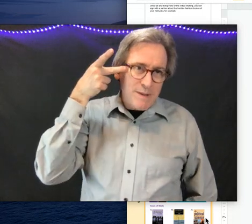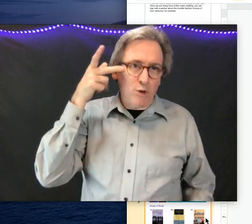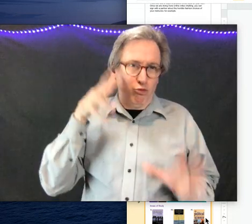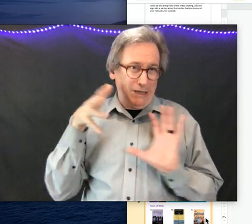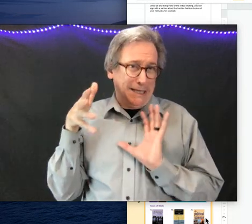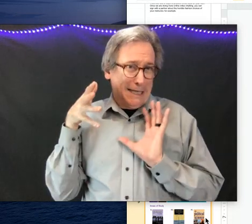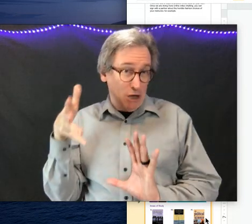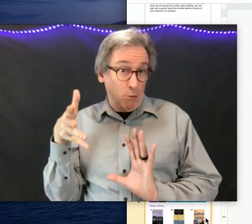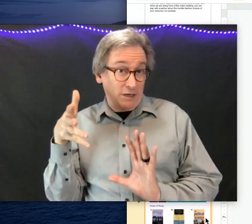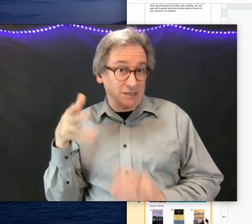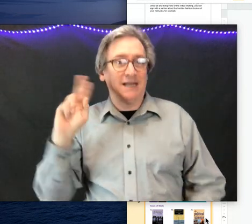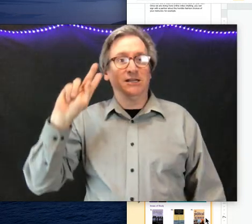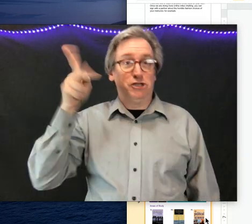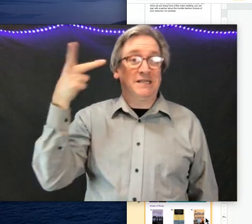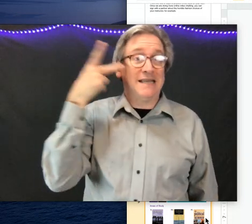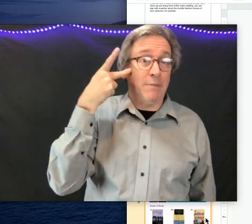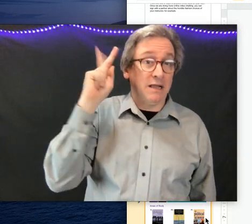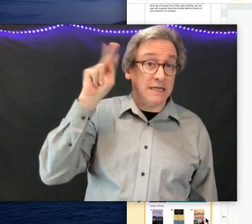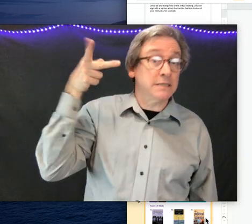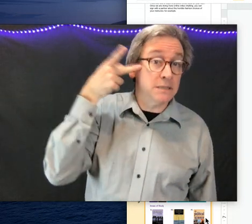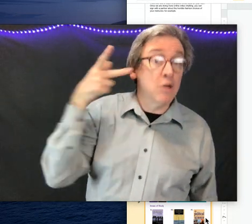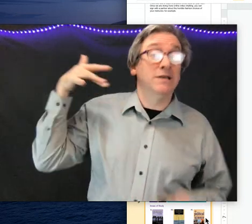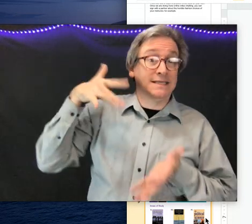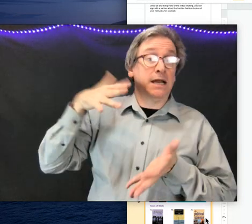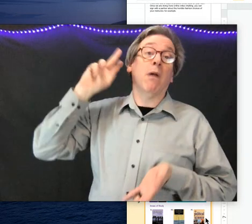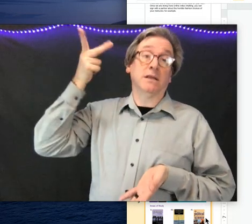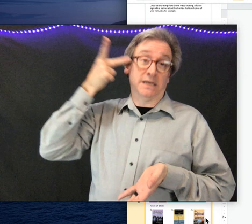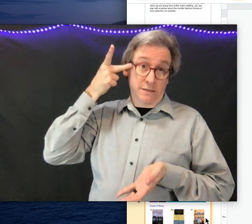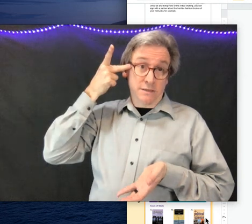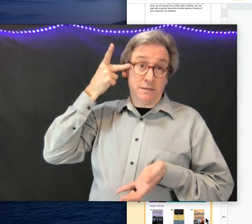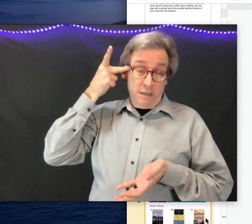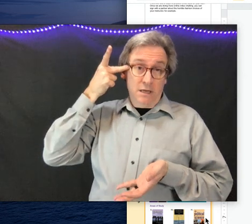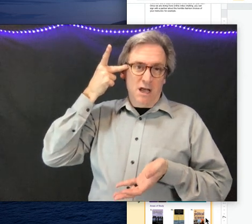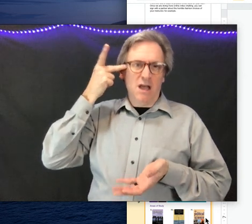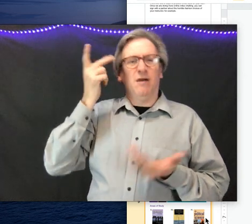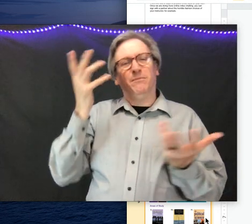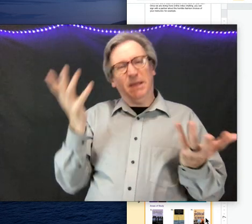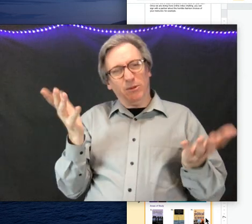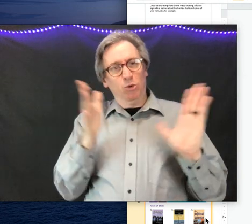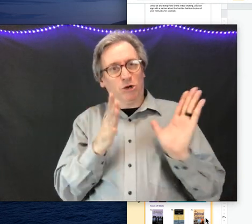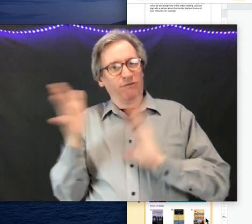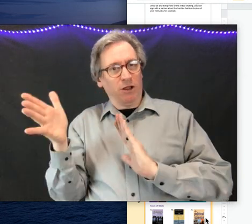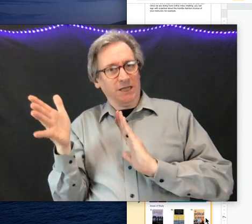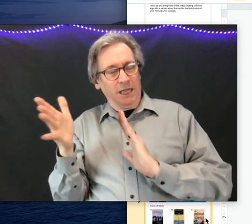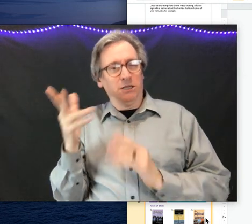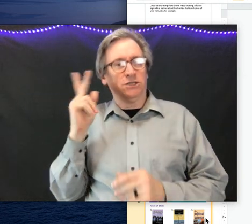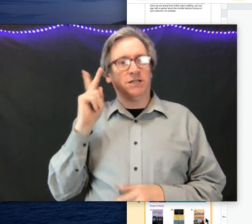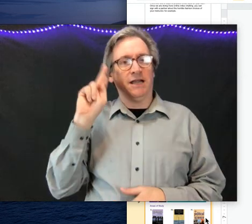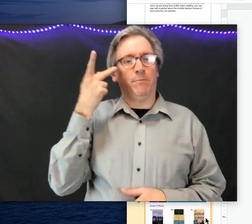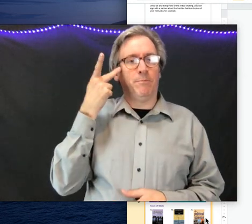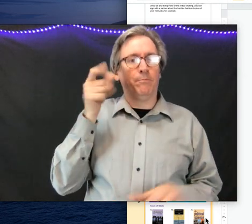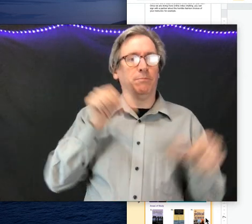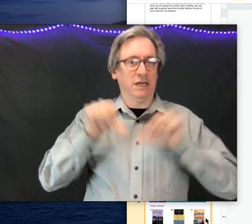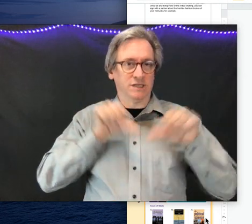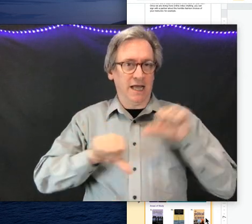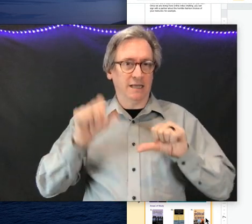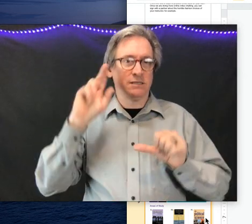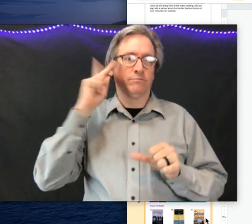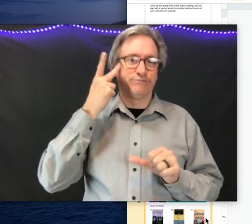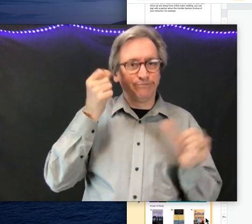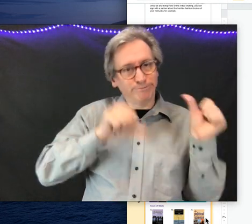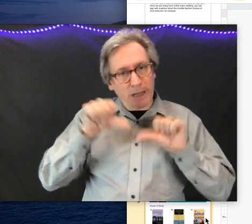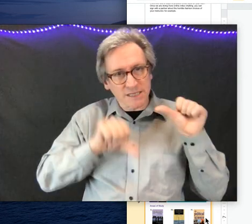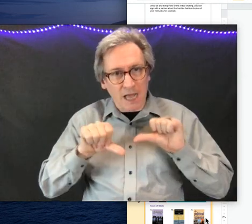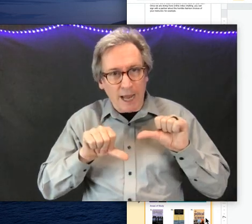Most of the people who really know political science just sign politics, studying politics. People who are following English tend political